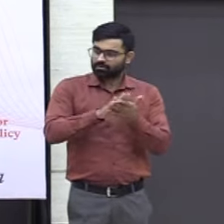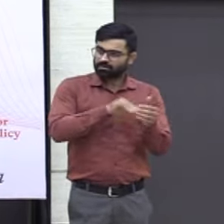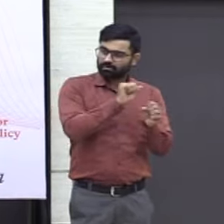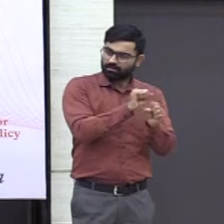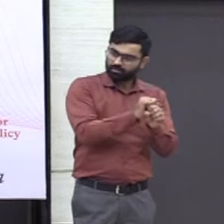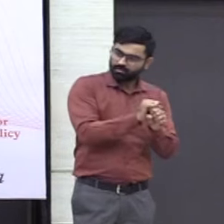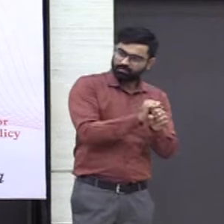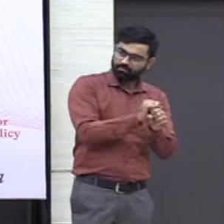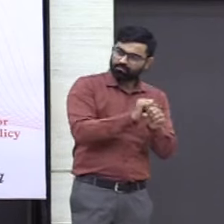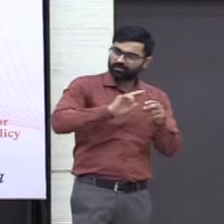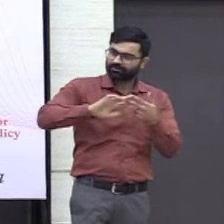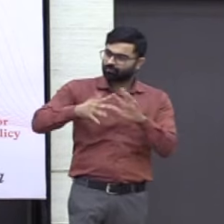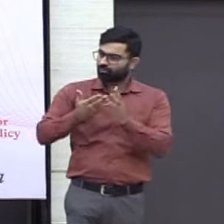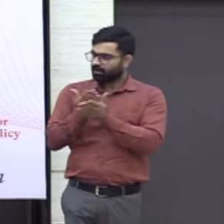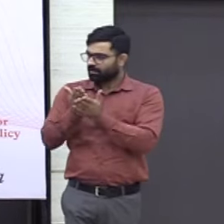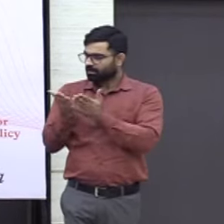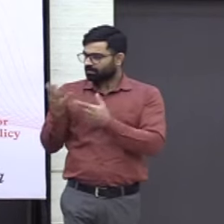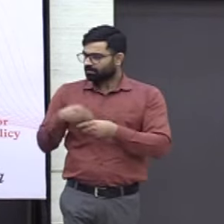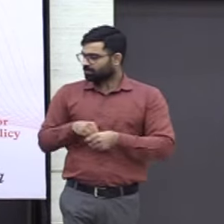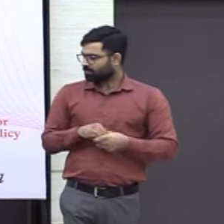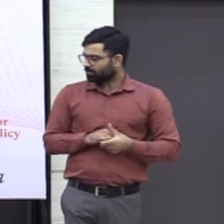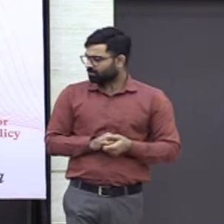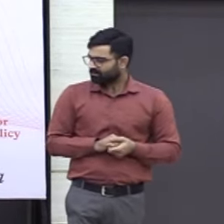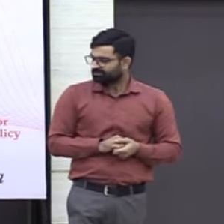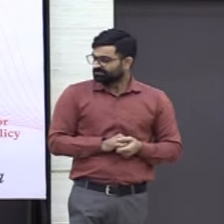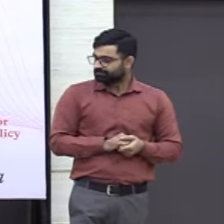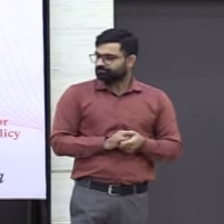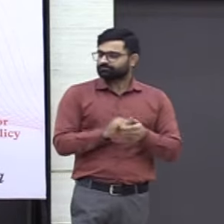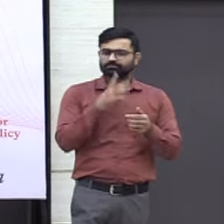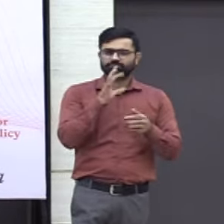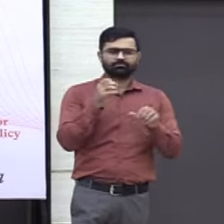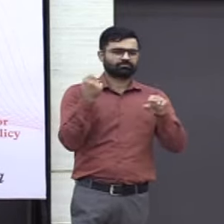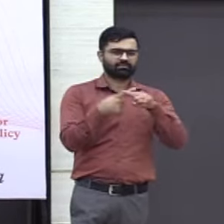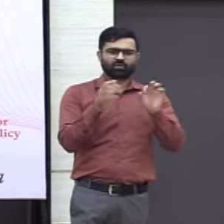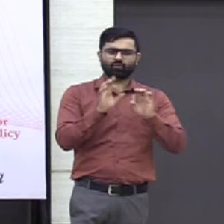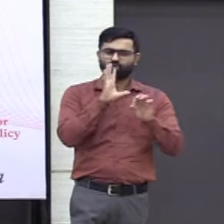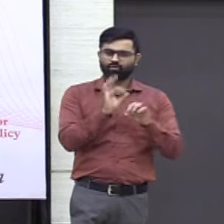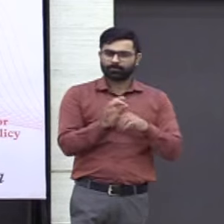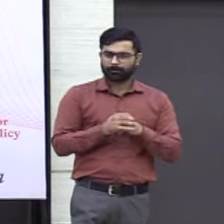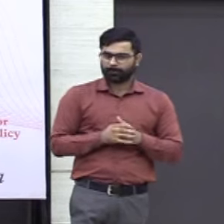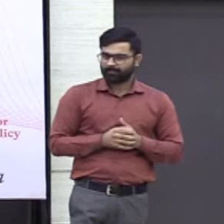parliament is not working its function, sir? No, it's not so. Actually, that's